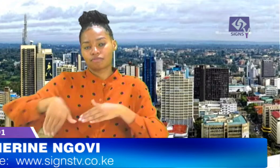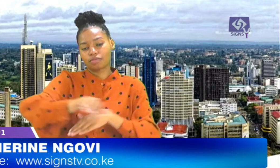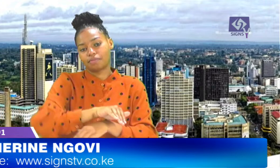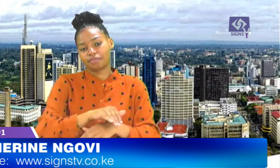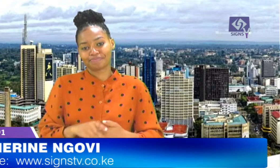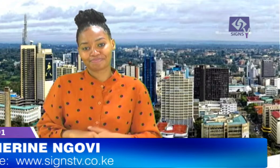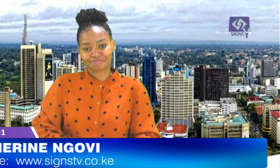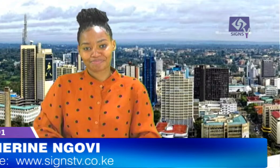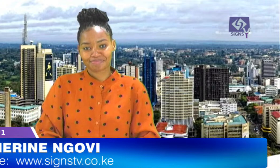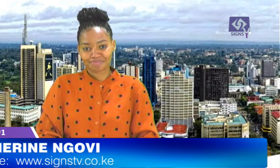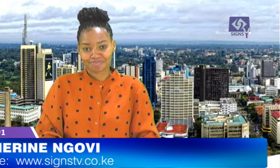is covered.